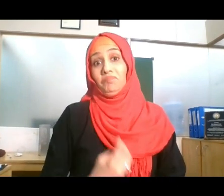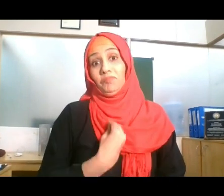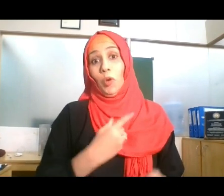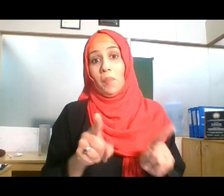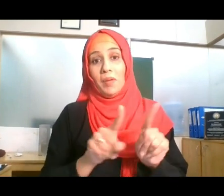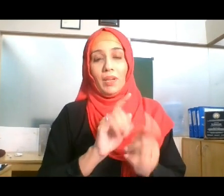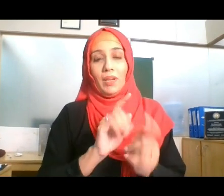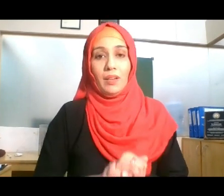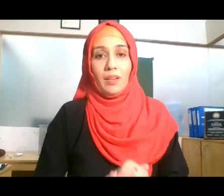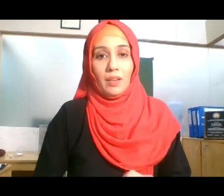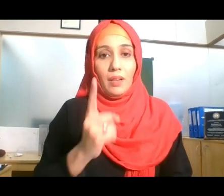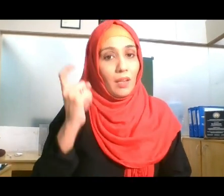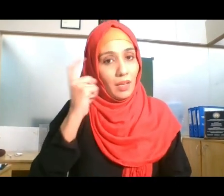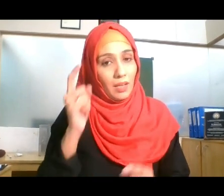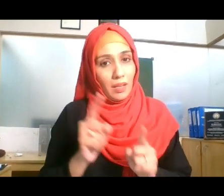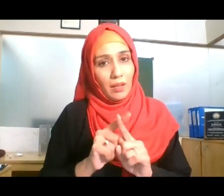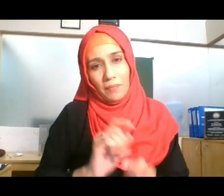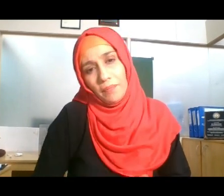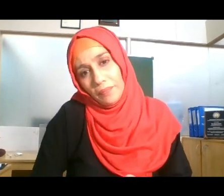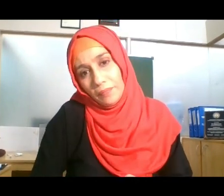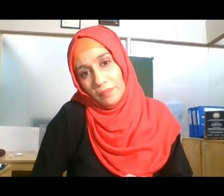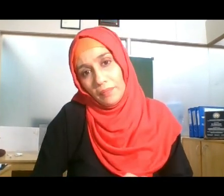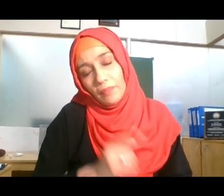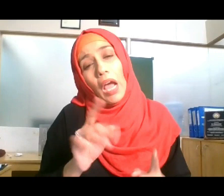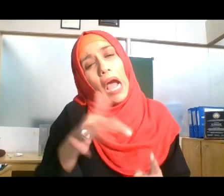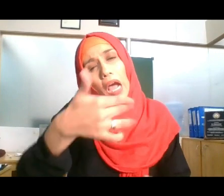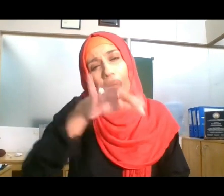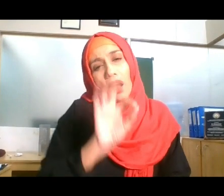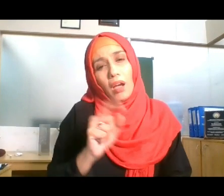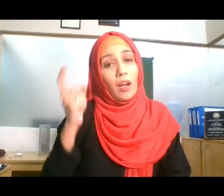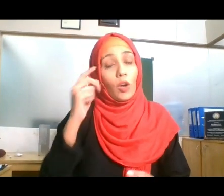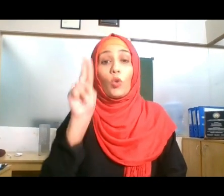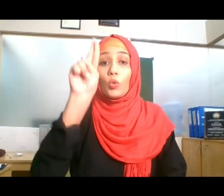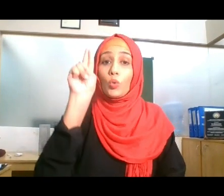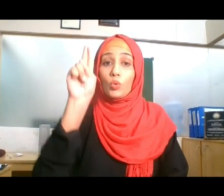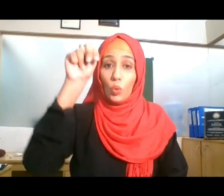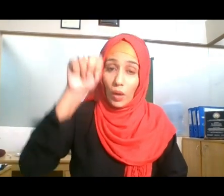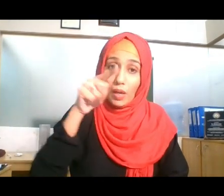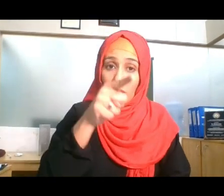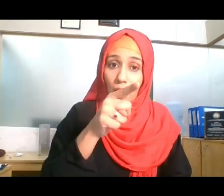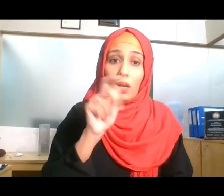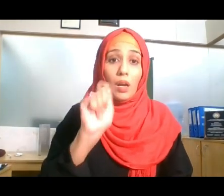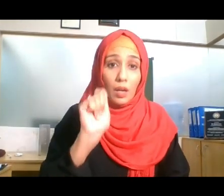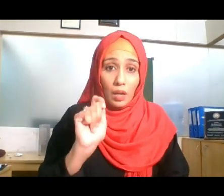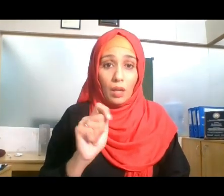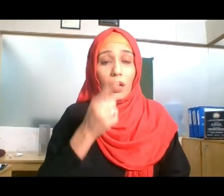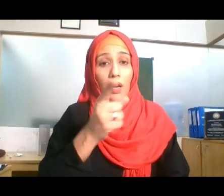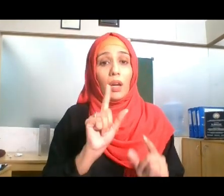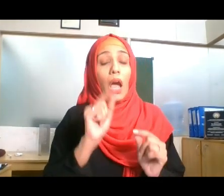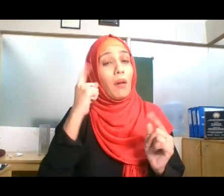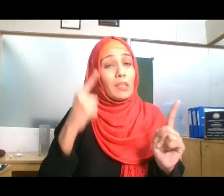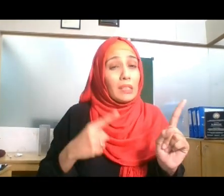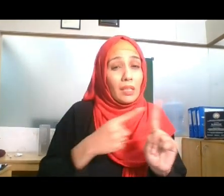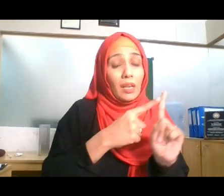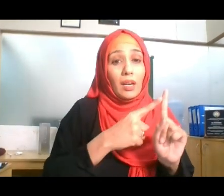mentioned, I am a social impact consultant. My work primarily is around the United Nations ECOSOC, and I work on multi-stakeholder approaches to